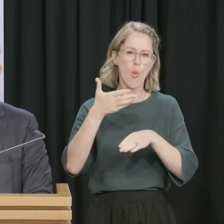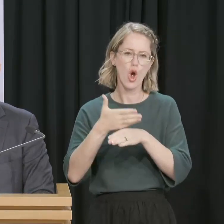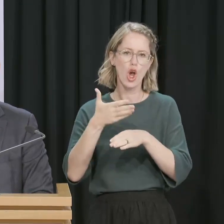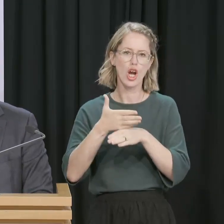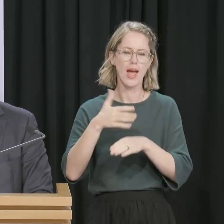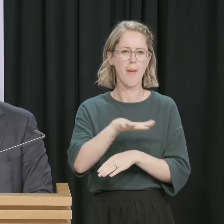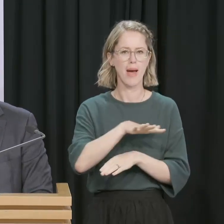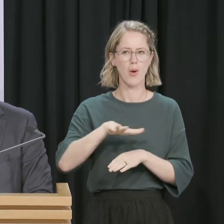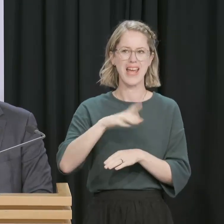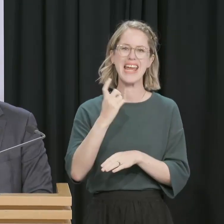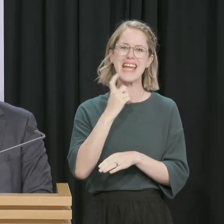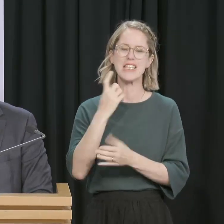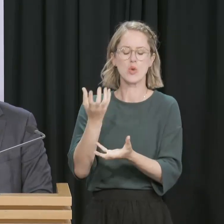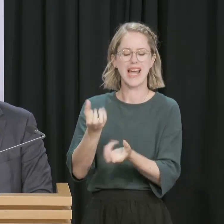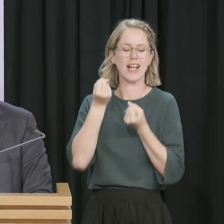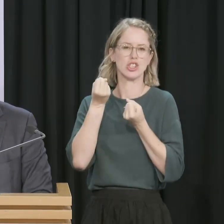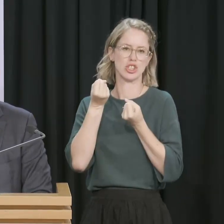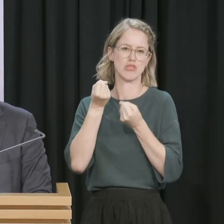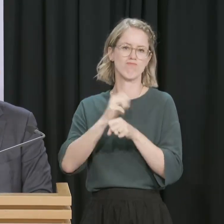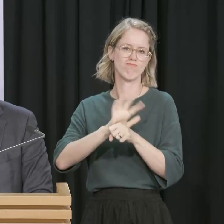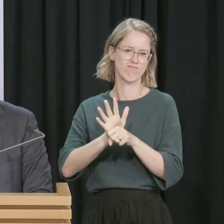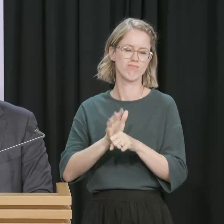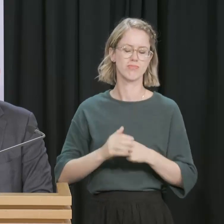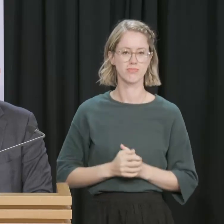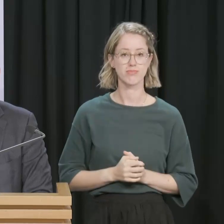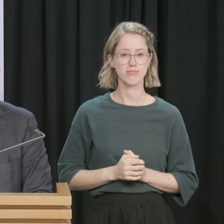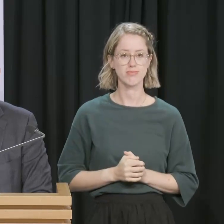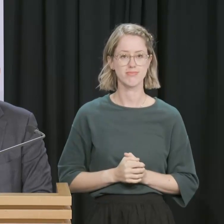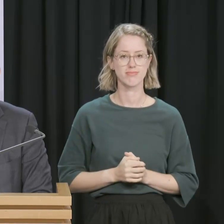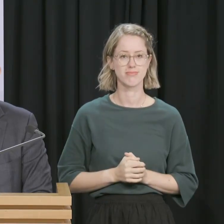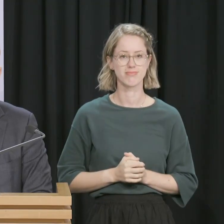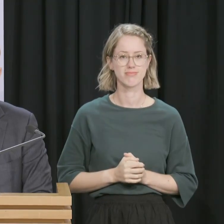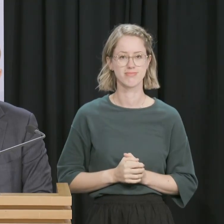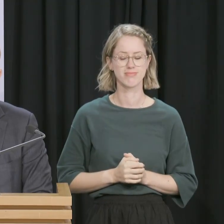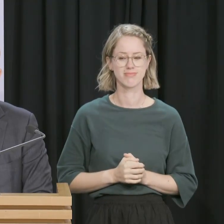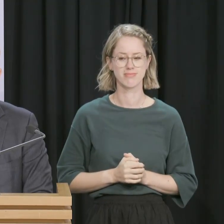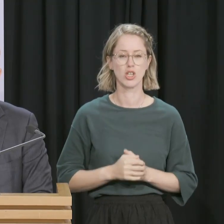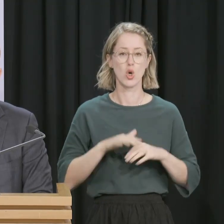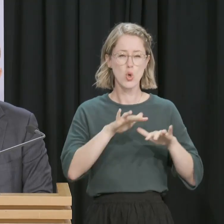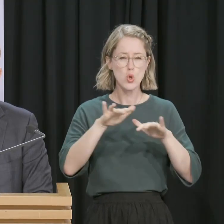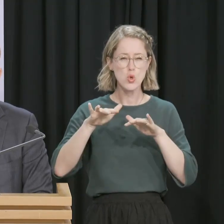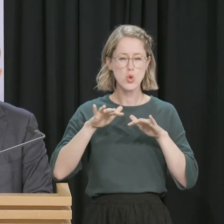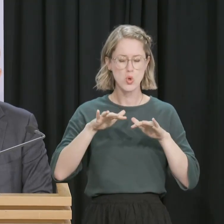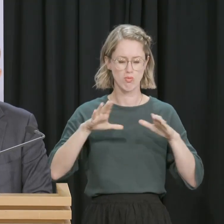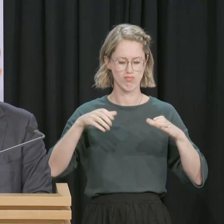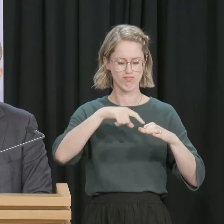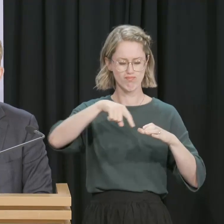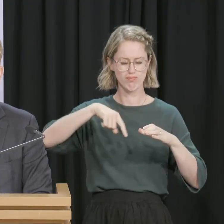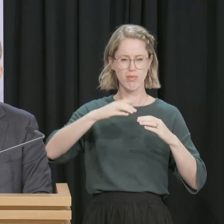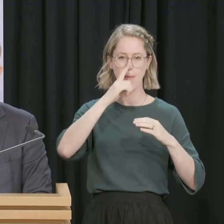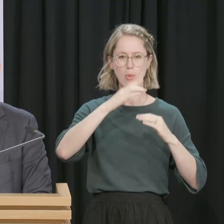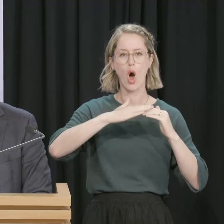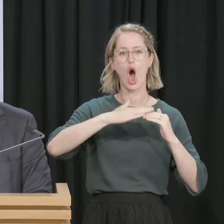they're most likely to pick up COVID-19. I can confirm that over 65s and those with underlying